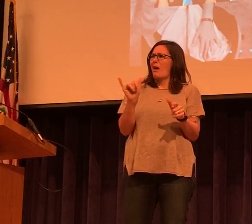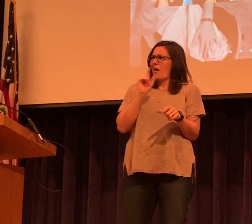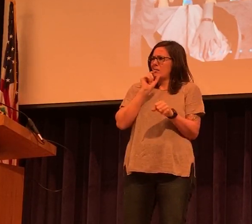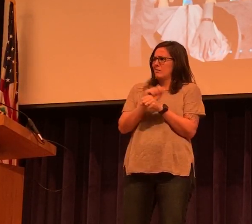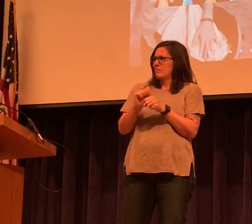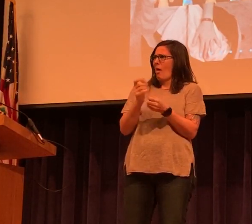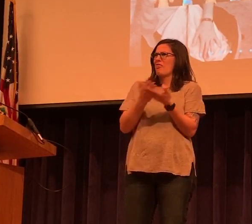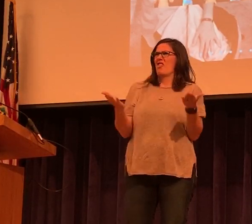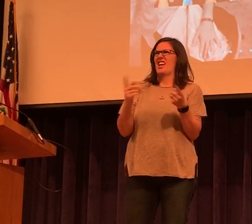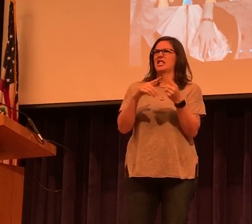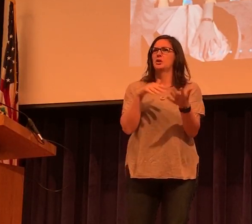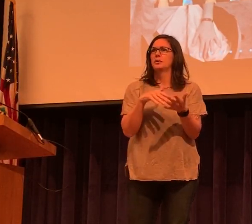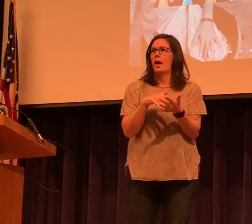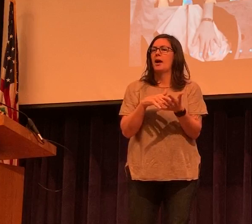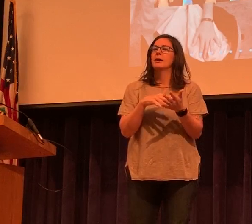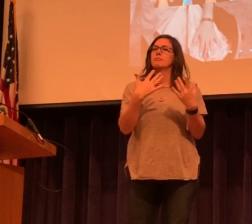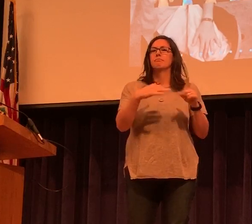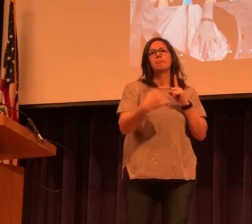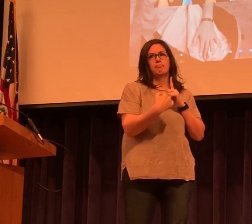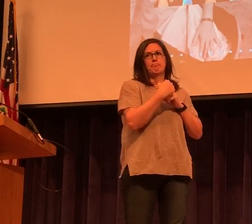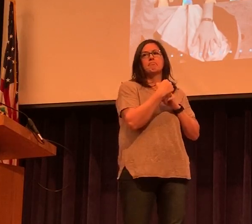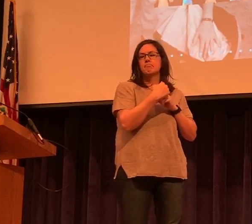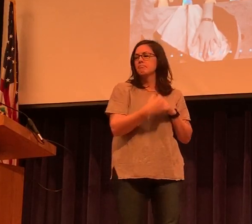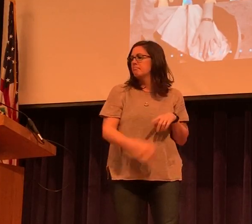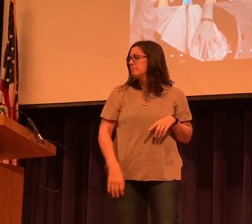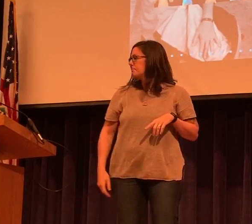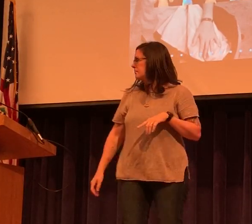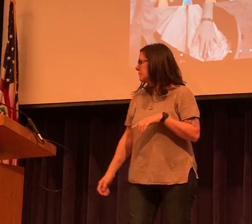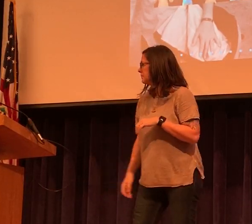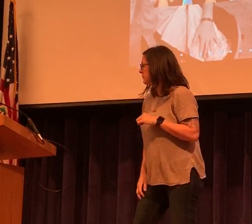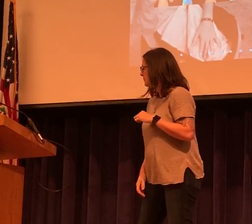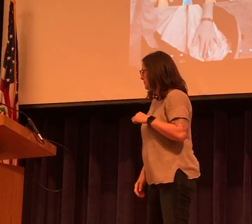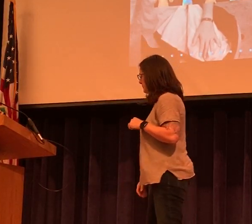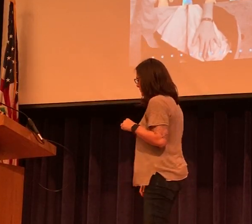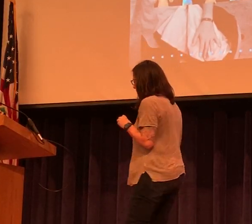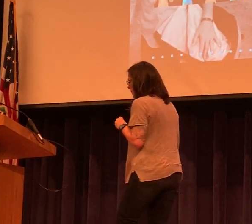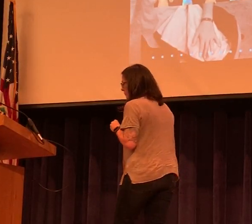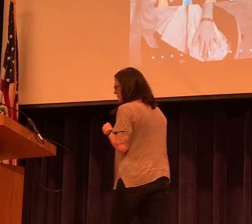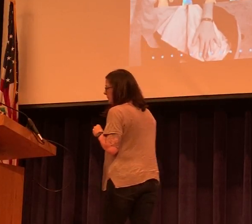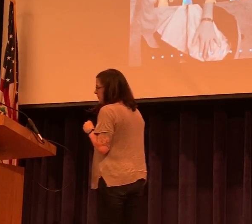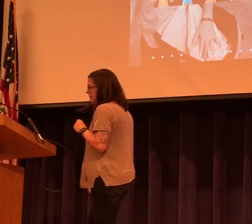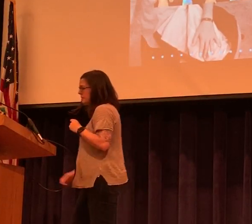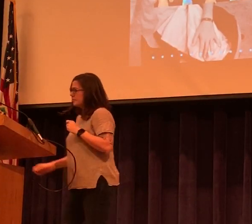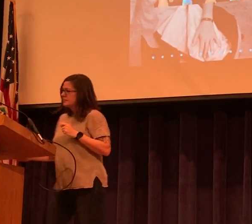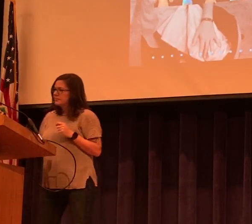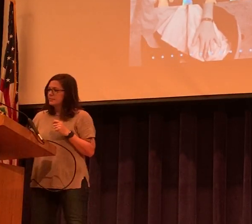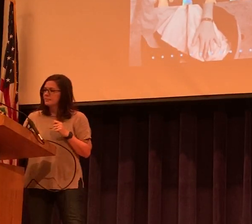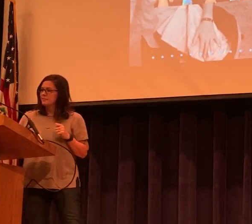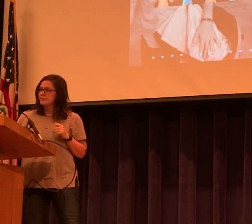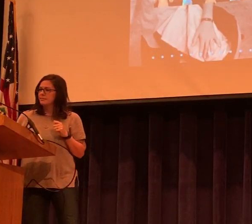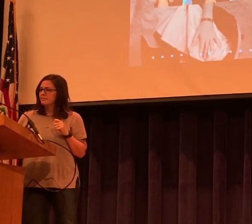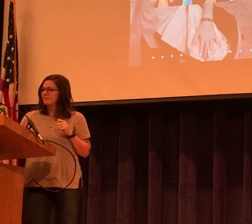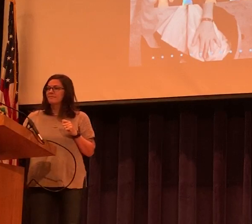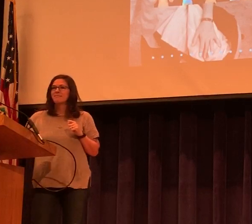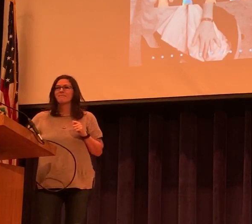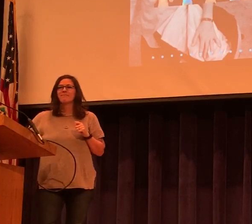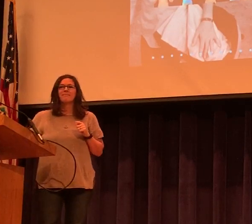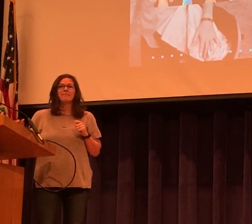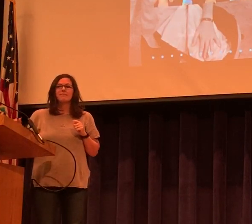sign language, and that was when I started to realize that language was a thing to be studied. So this had a tremendously